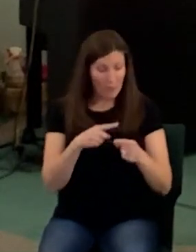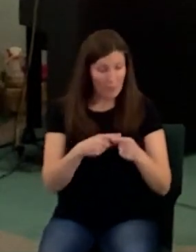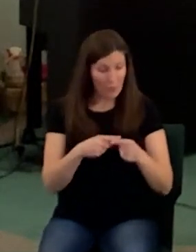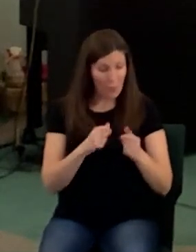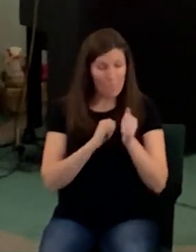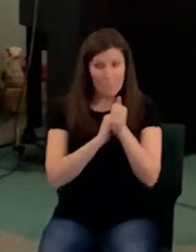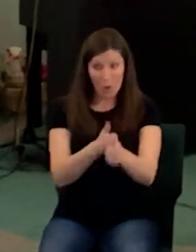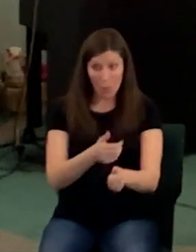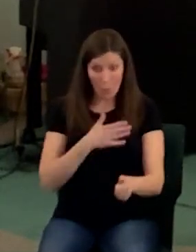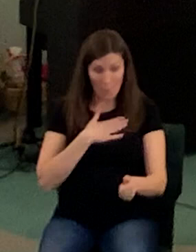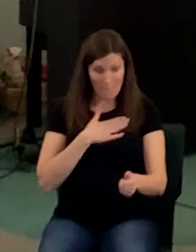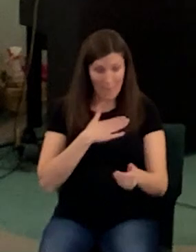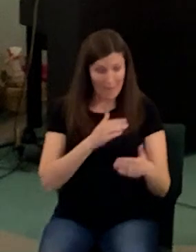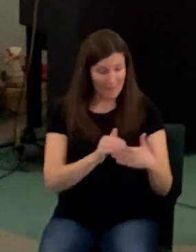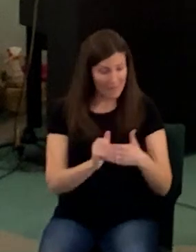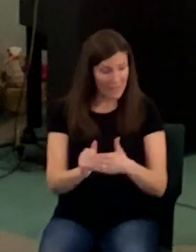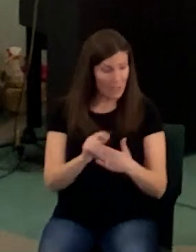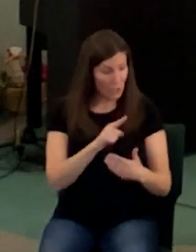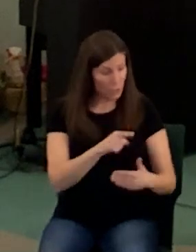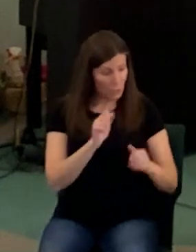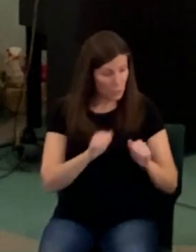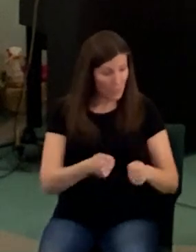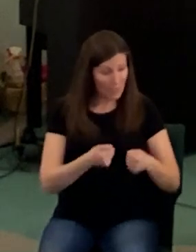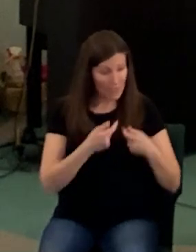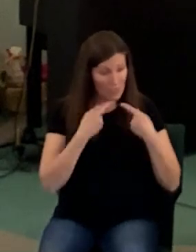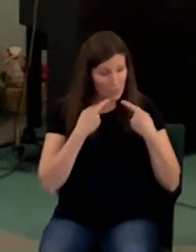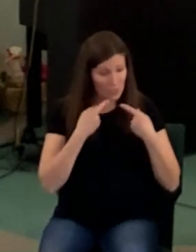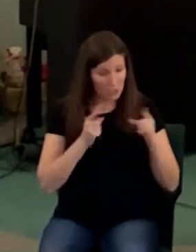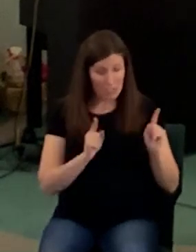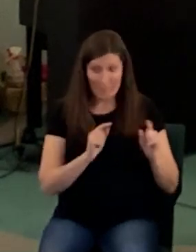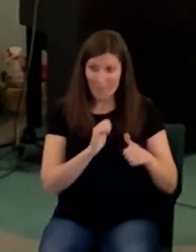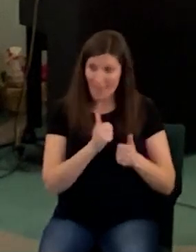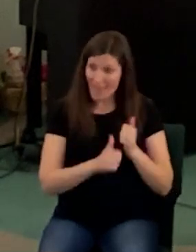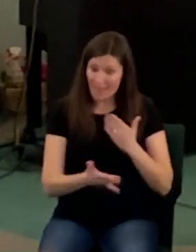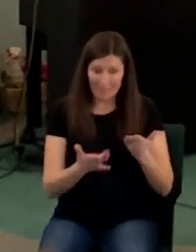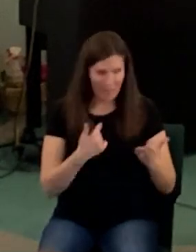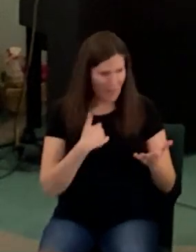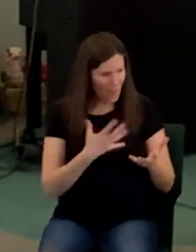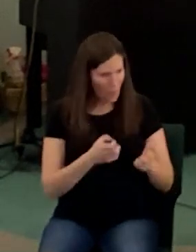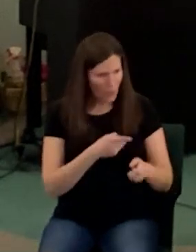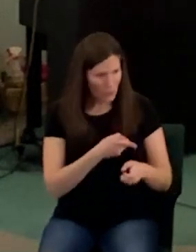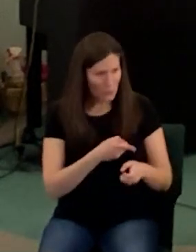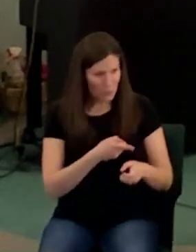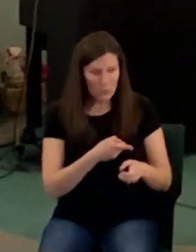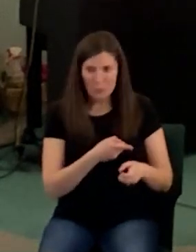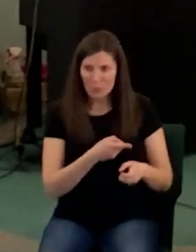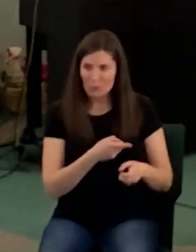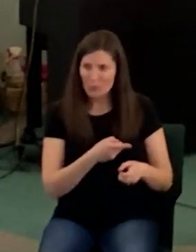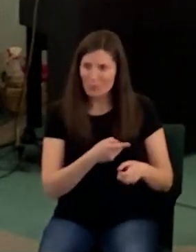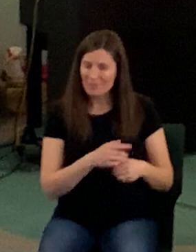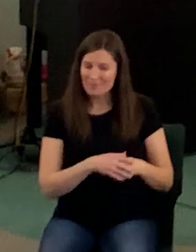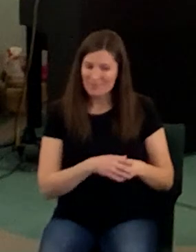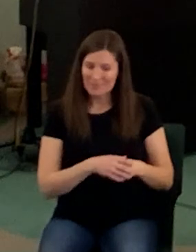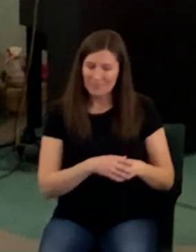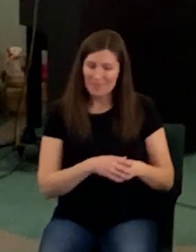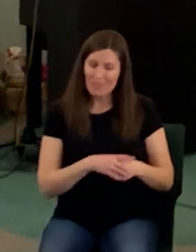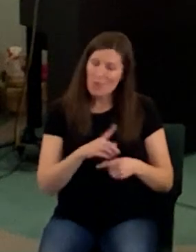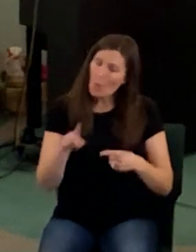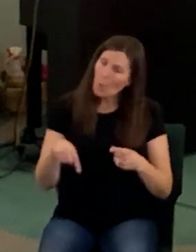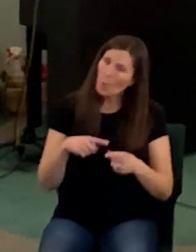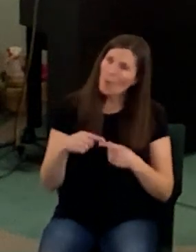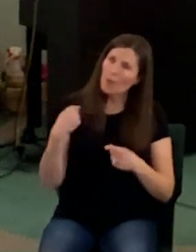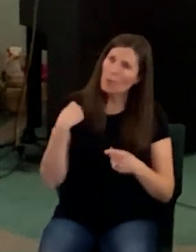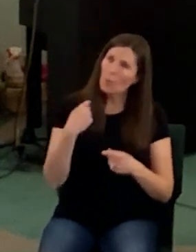direction, you can achieve anything that I want you to achieve. When we operate in God's direction, we